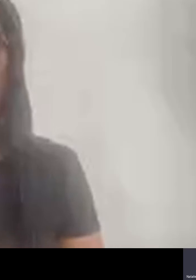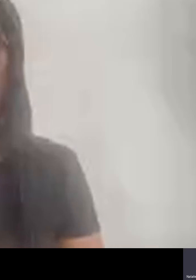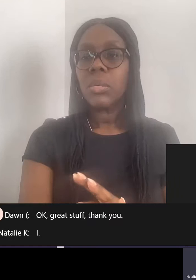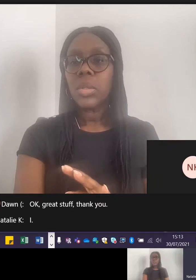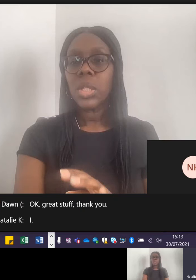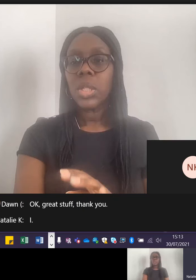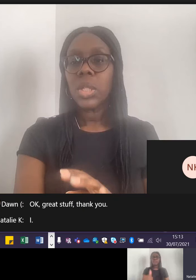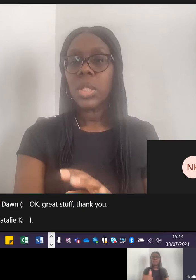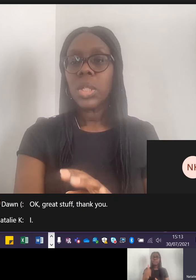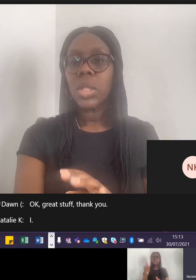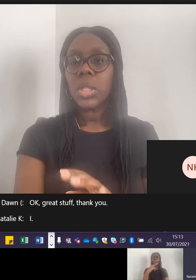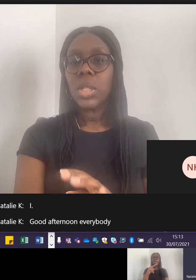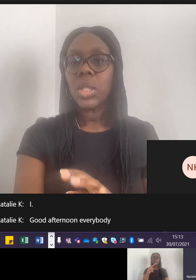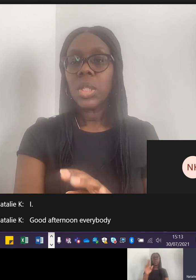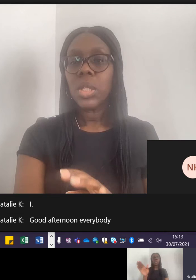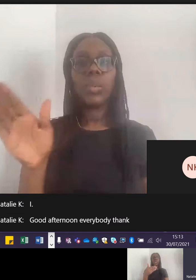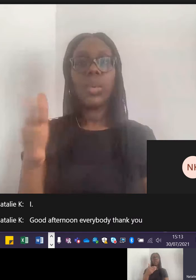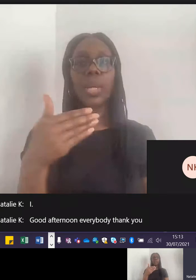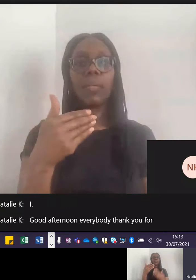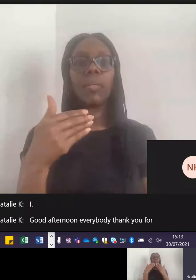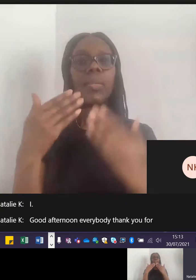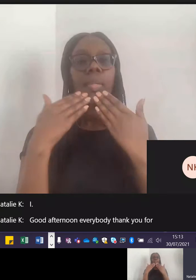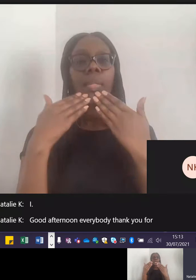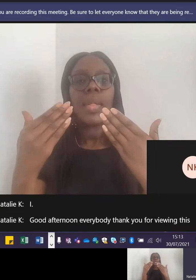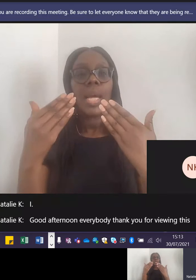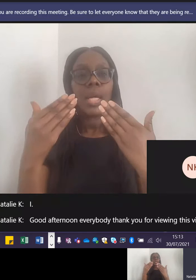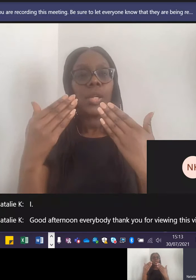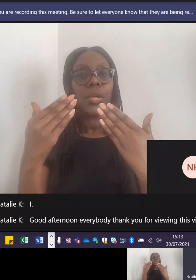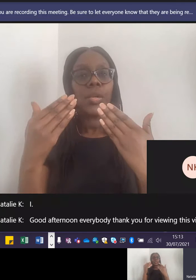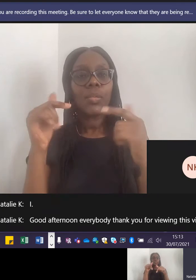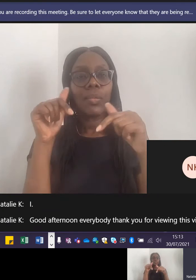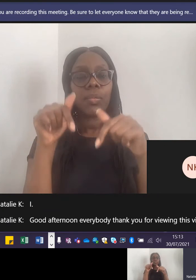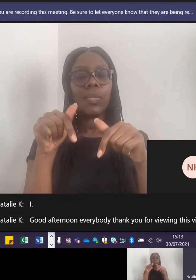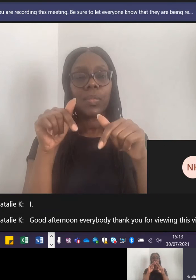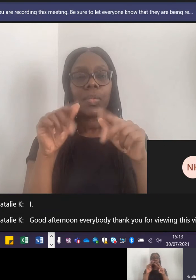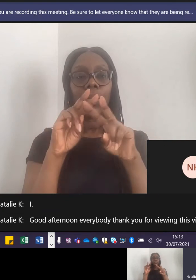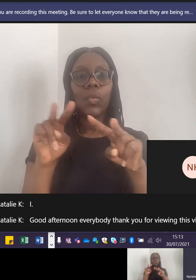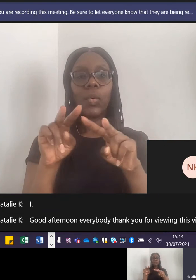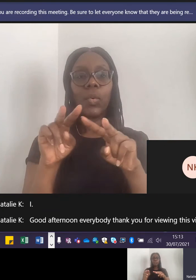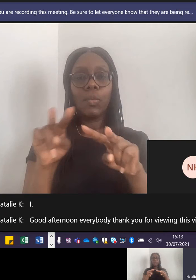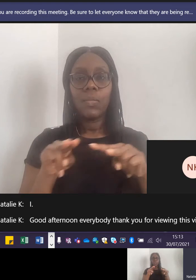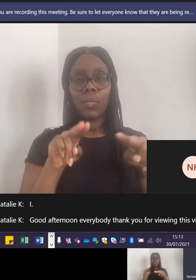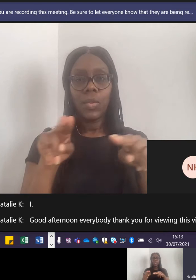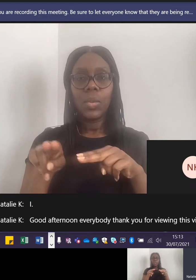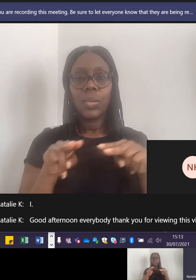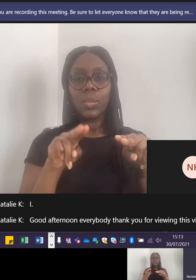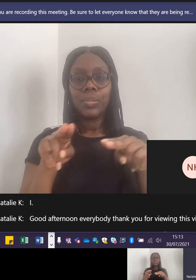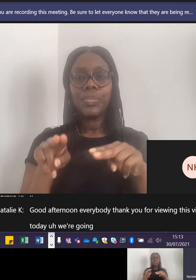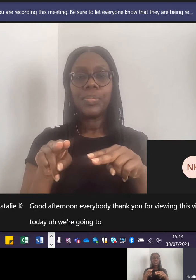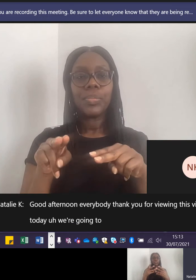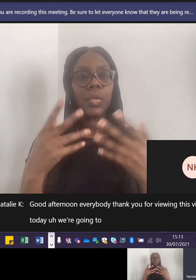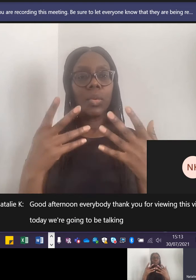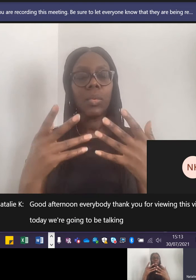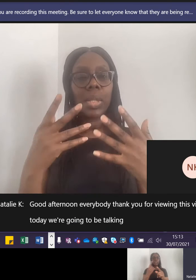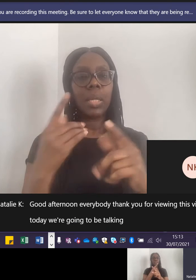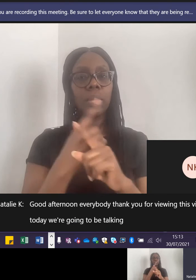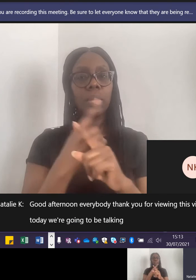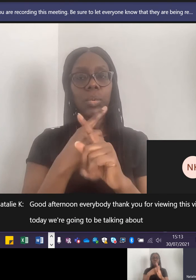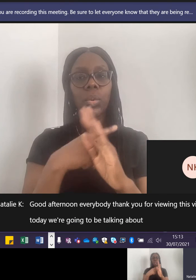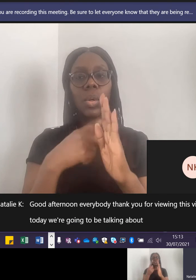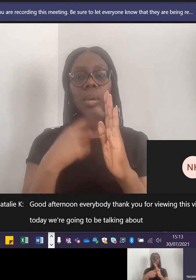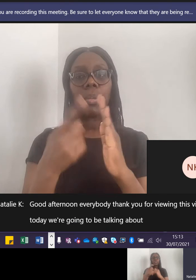Good afternoon, everybody. Thank you for viewing this video. Today, we're going to be talking